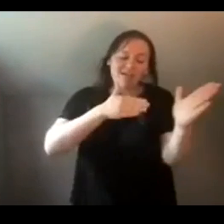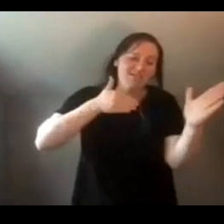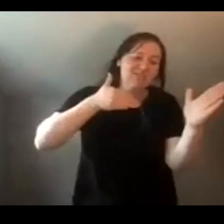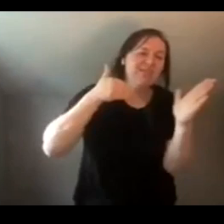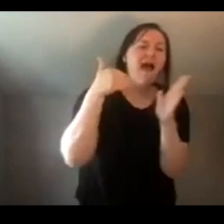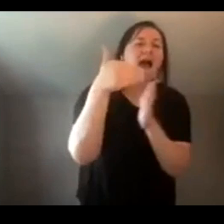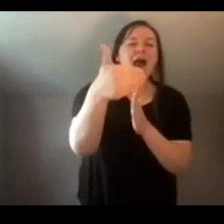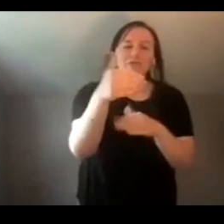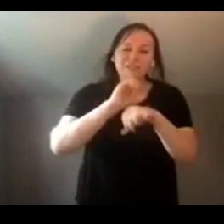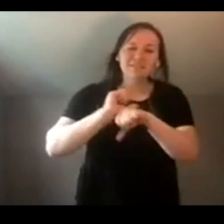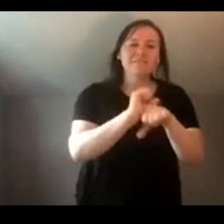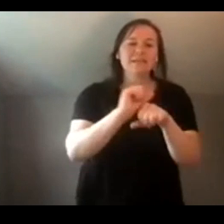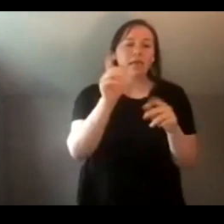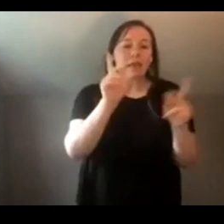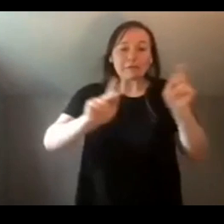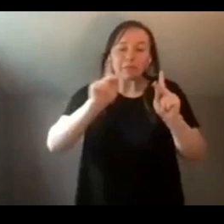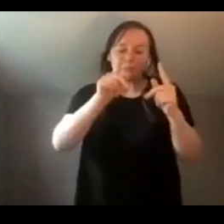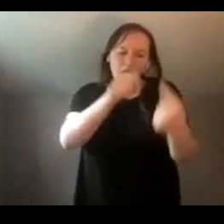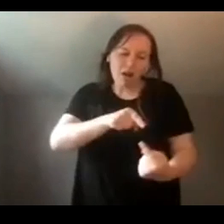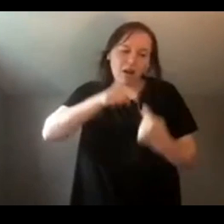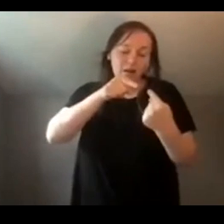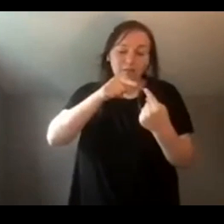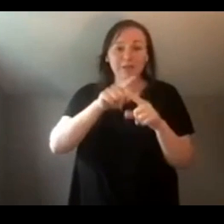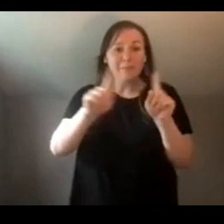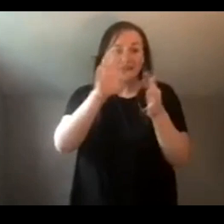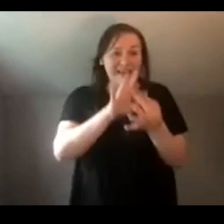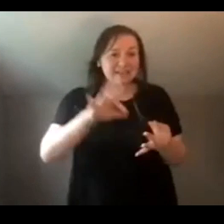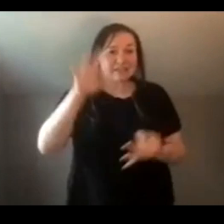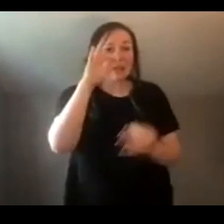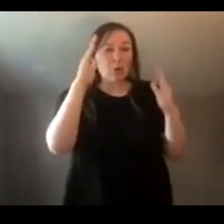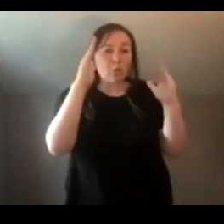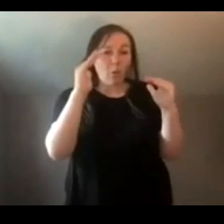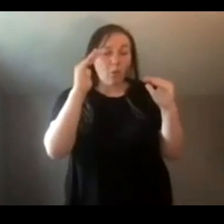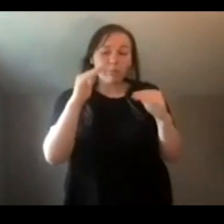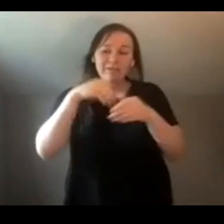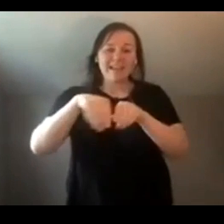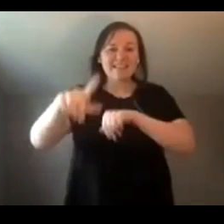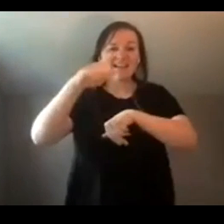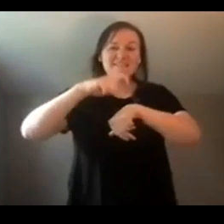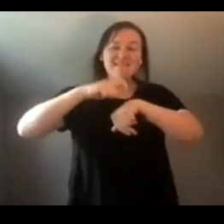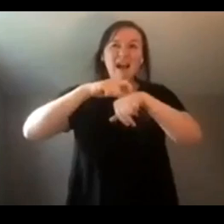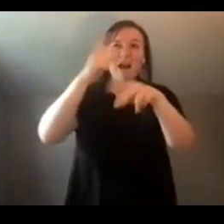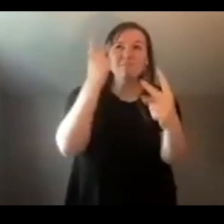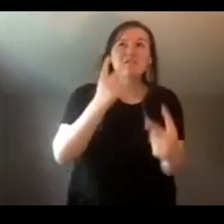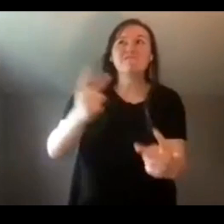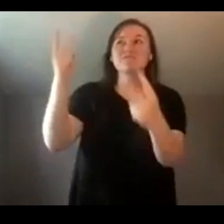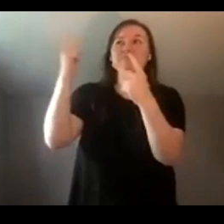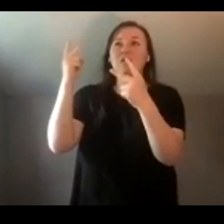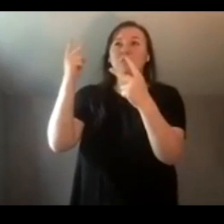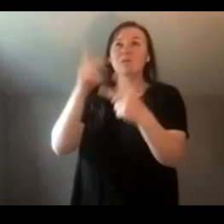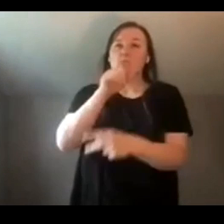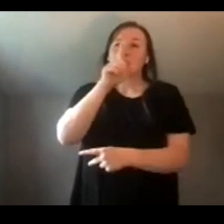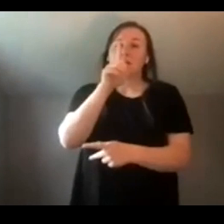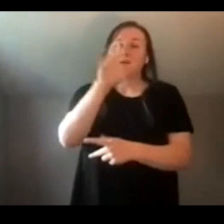people would struggle in the spirit of hope that a time of reckoning would settle upon their